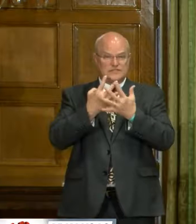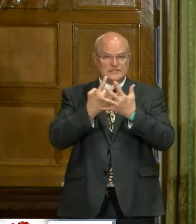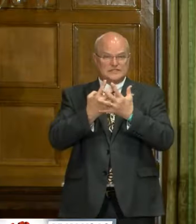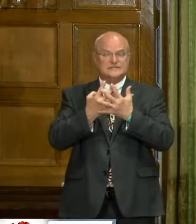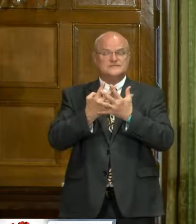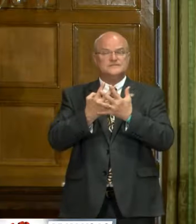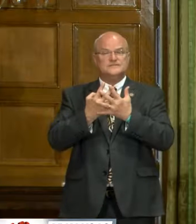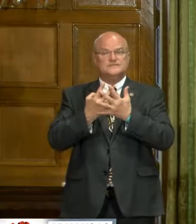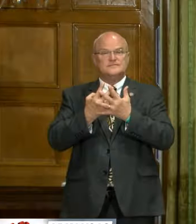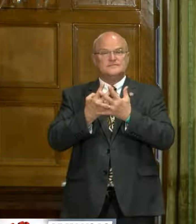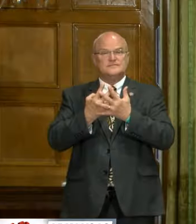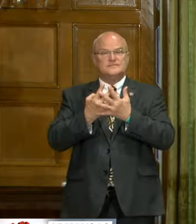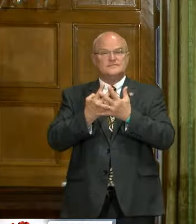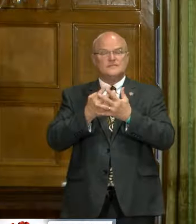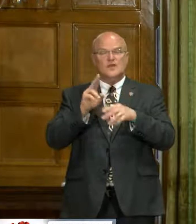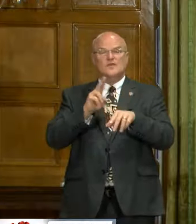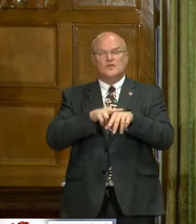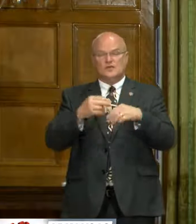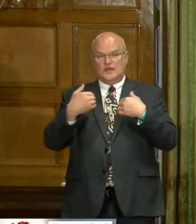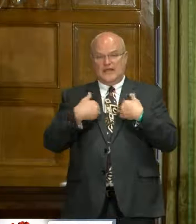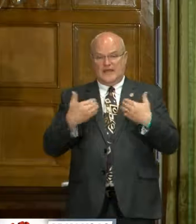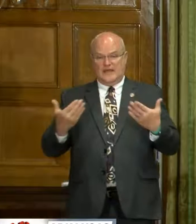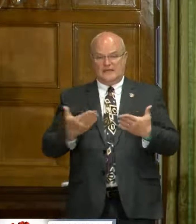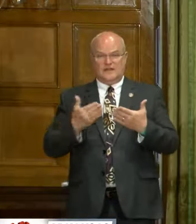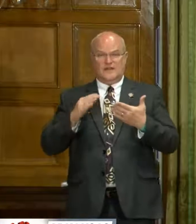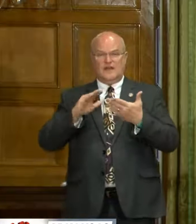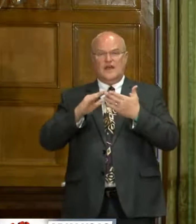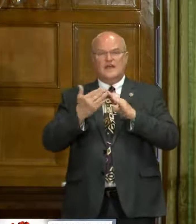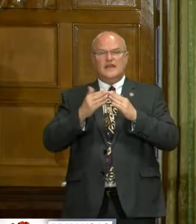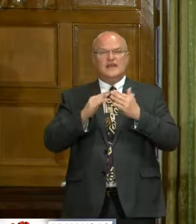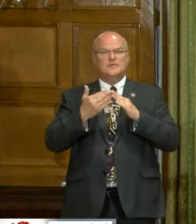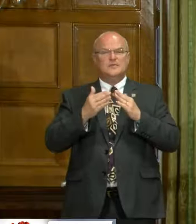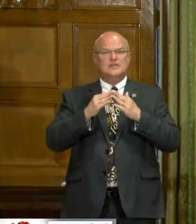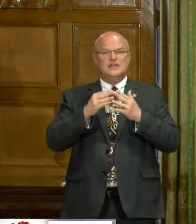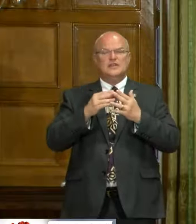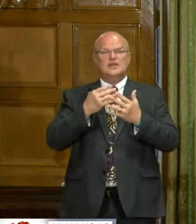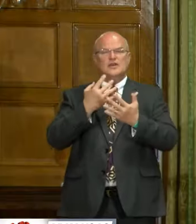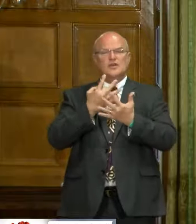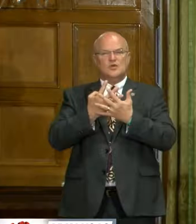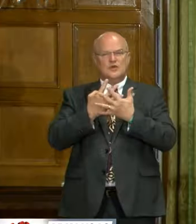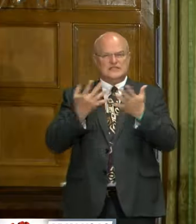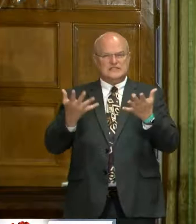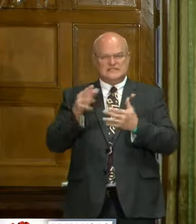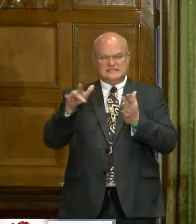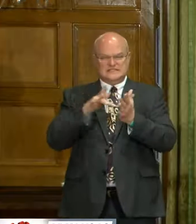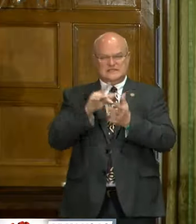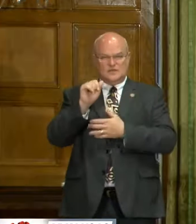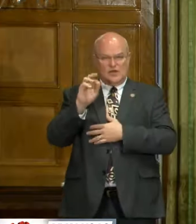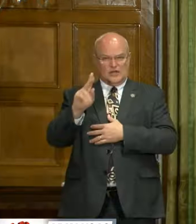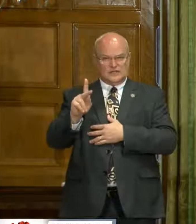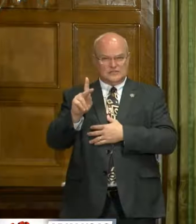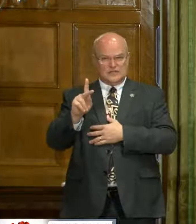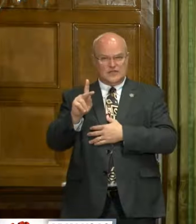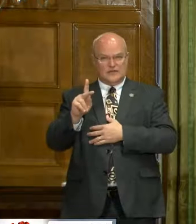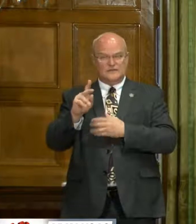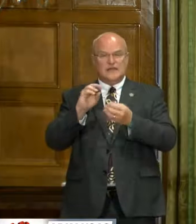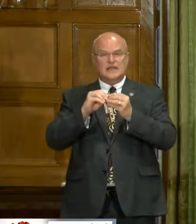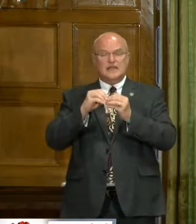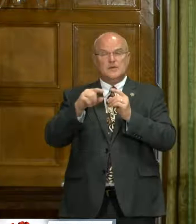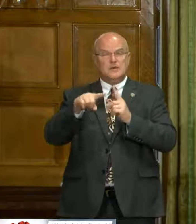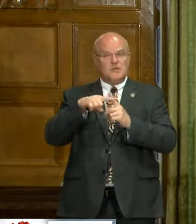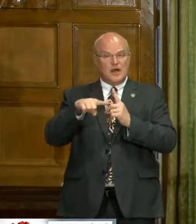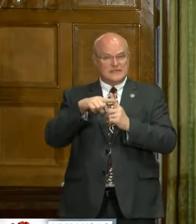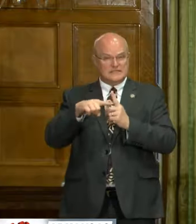institutions, of course, we had here at the community corrections in Central Arkansas significant number